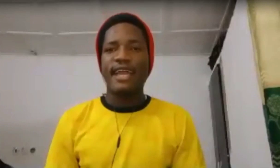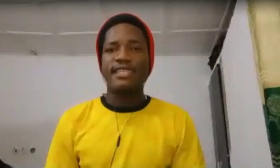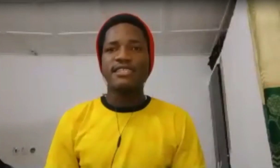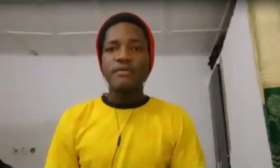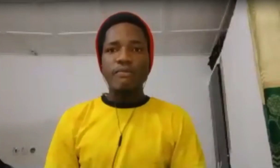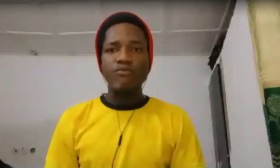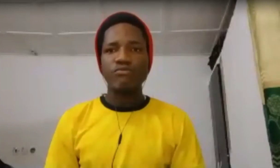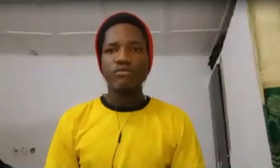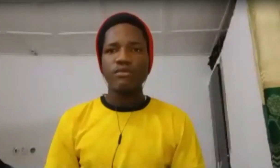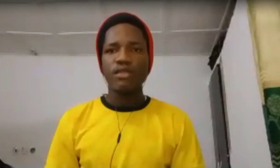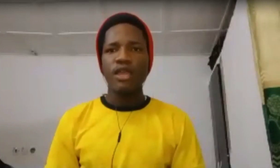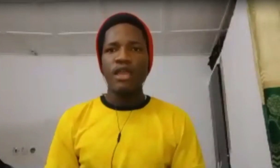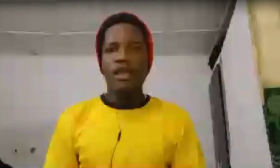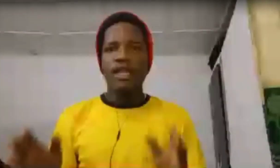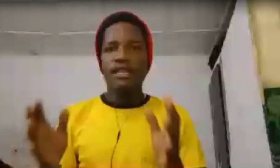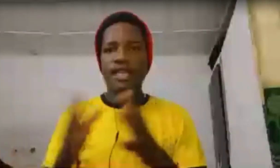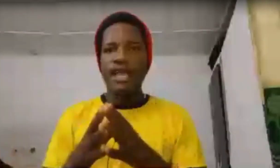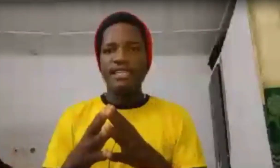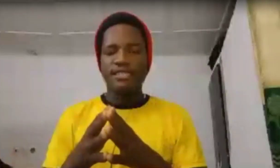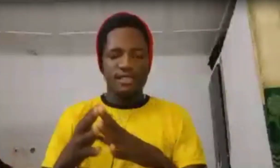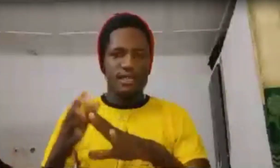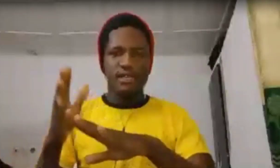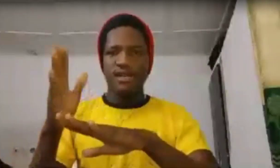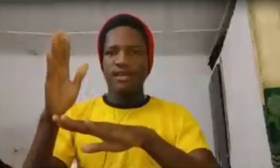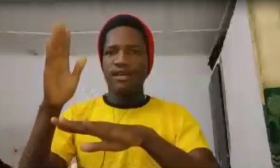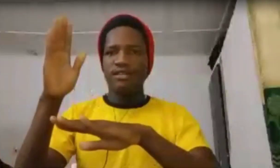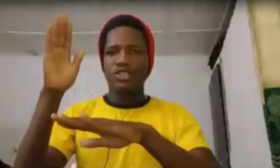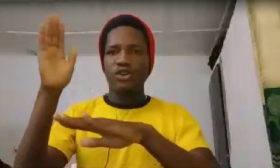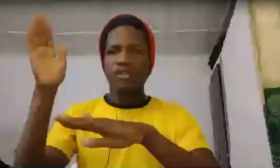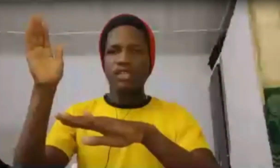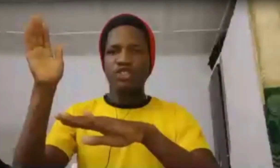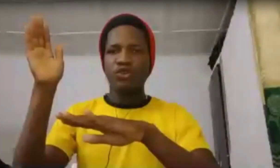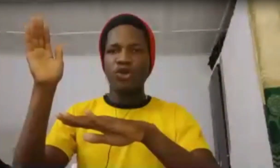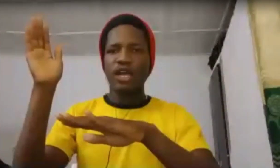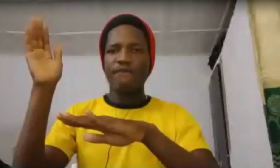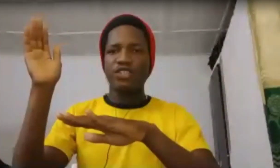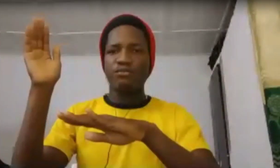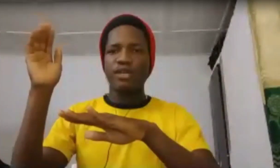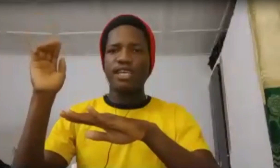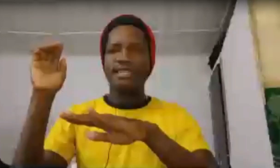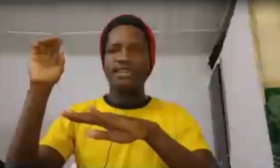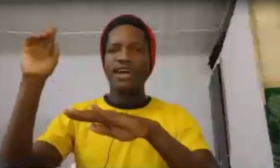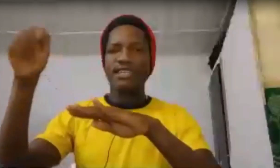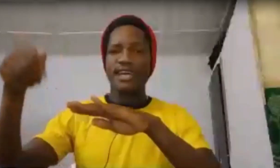Night. In the night, the sun is no longer visible. It has gone under.